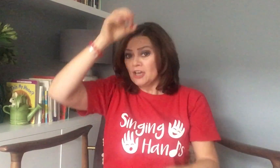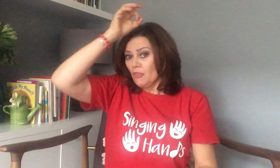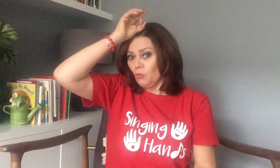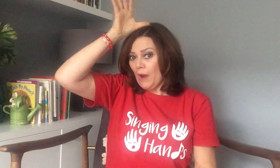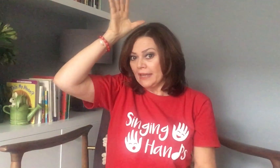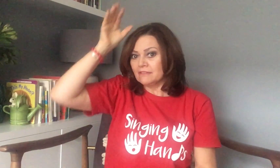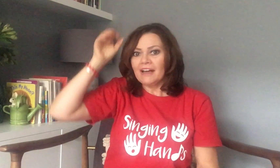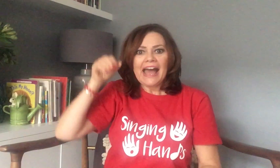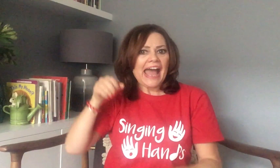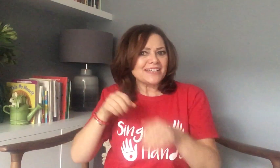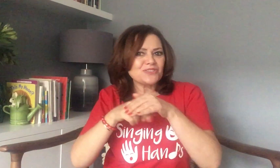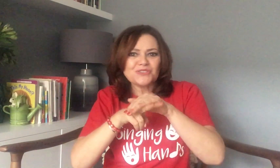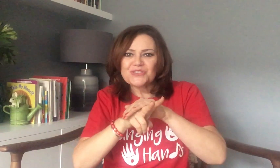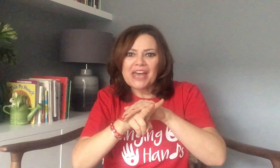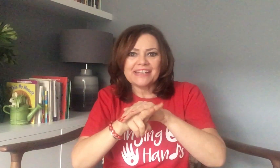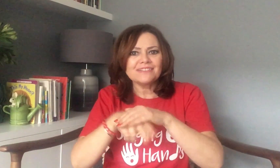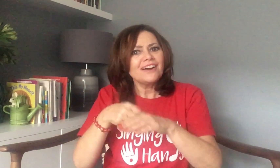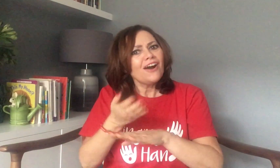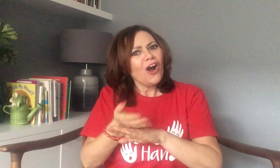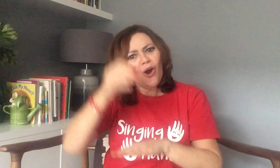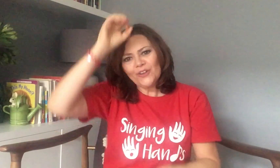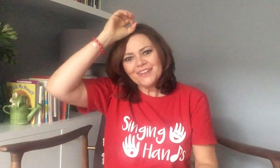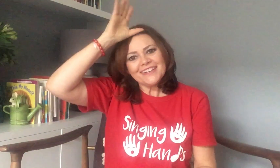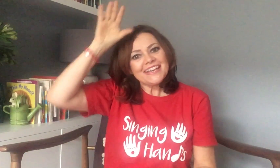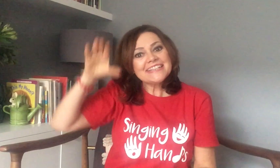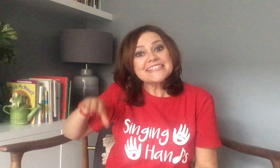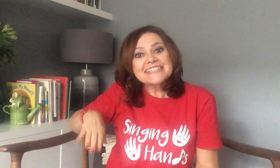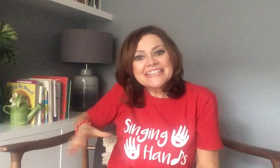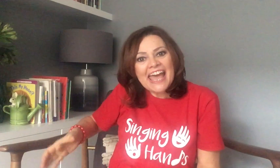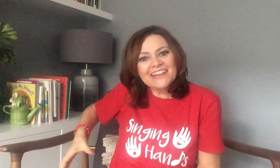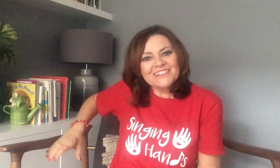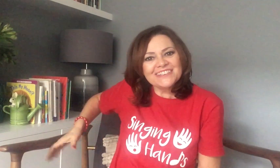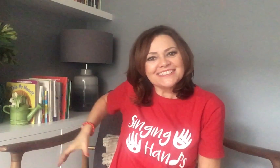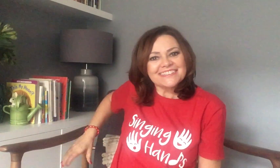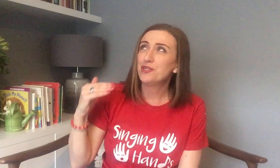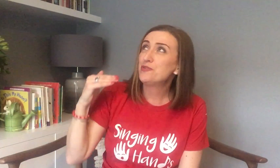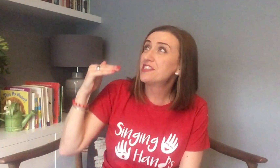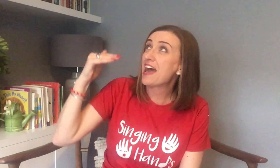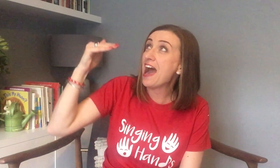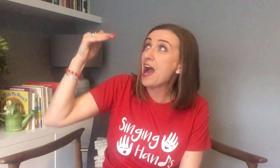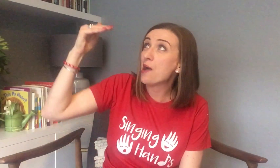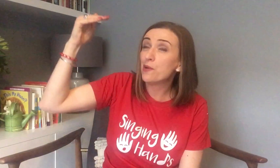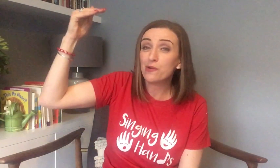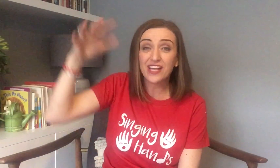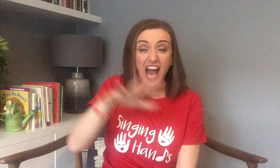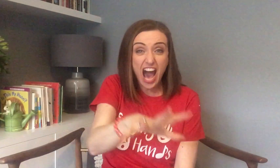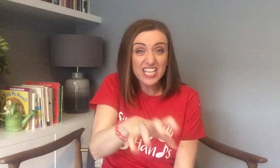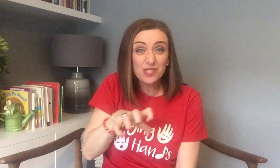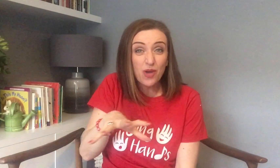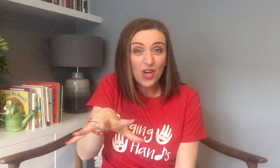the whale and the snail on his tail to towering